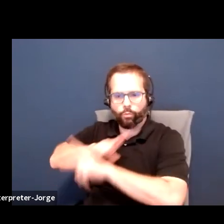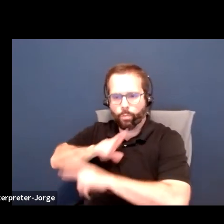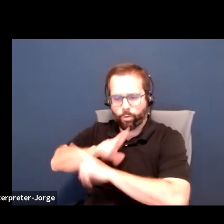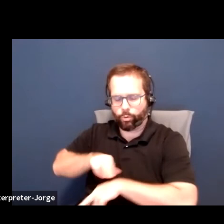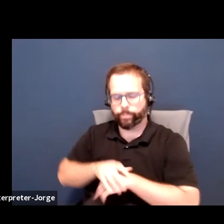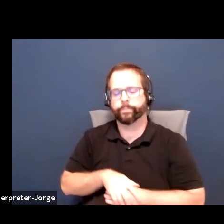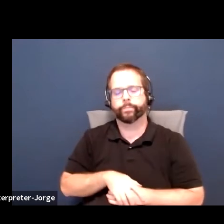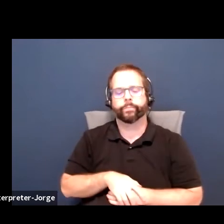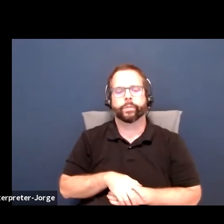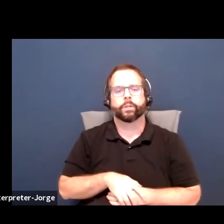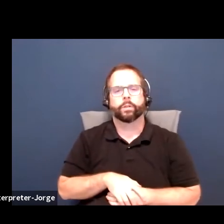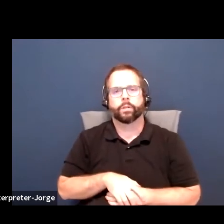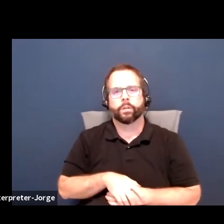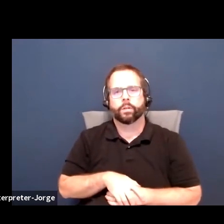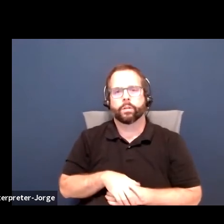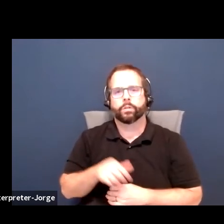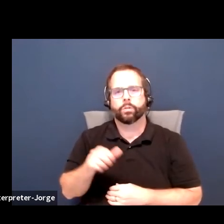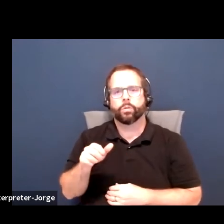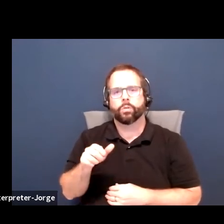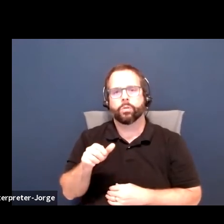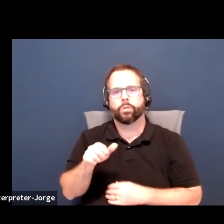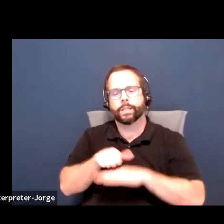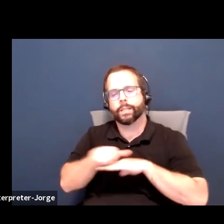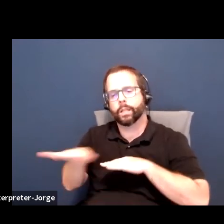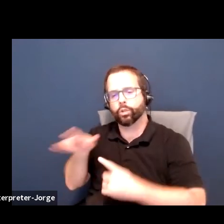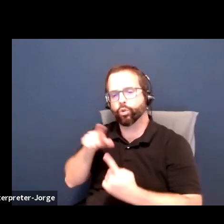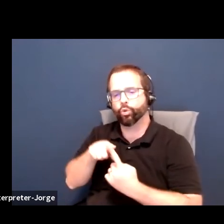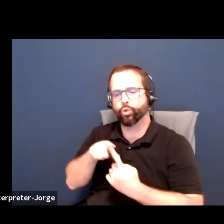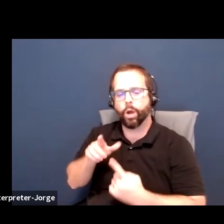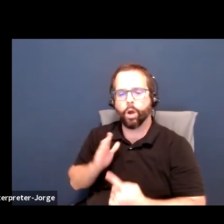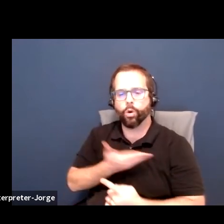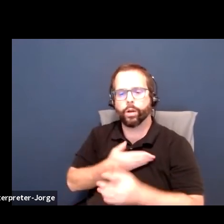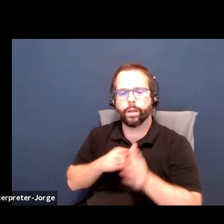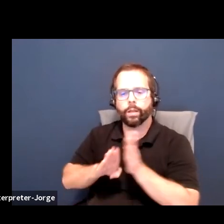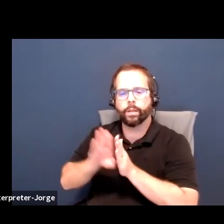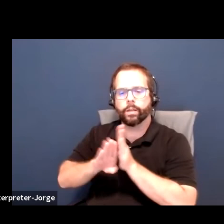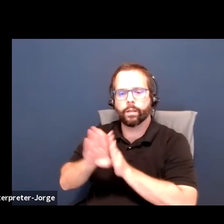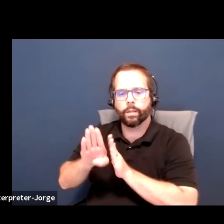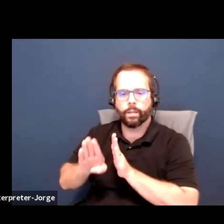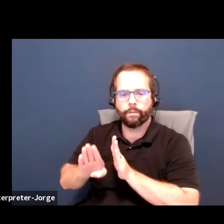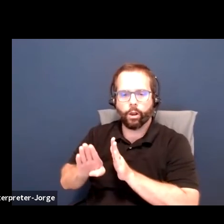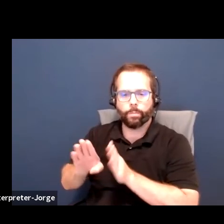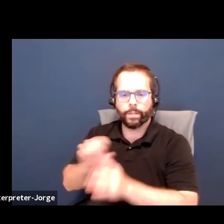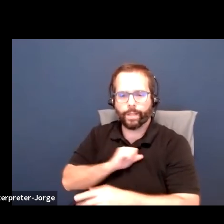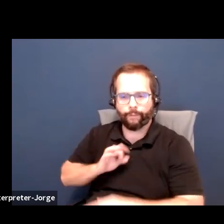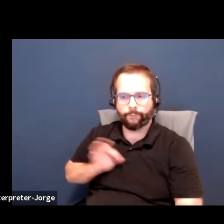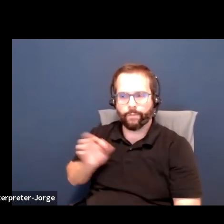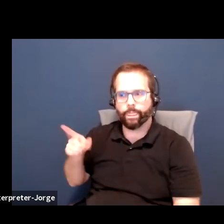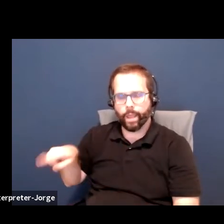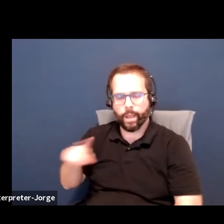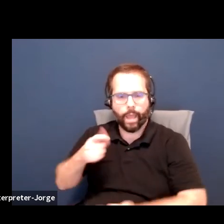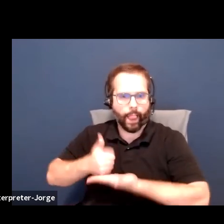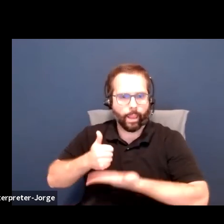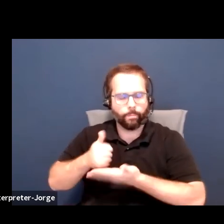to just other staff at Access Living, it goes to our development staff who are, helping doing the fundraising.